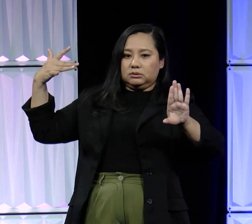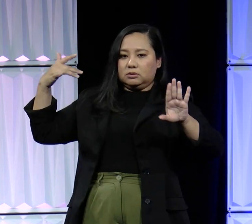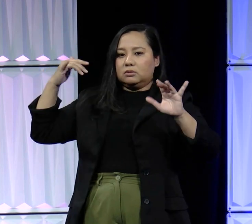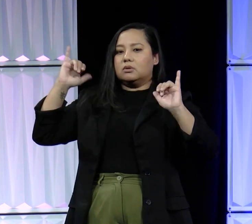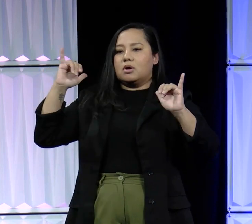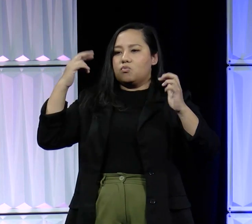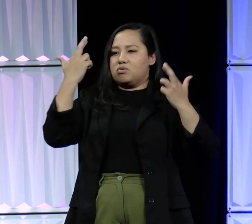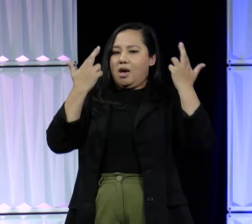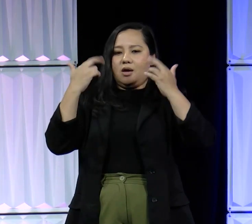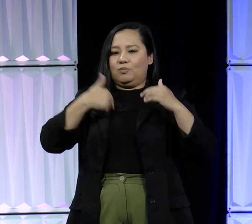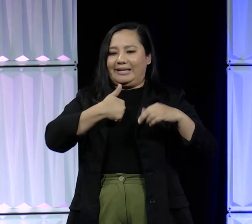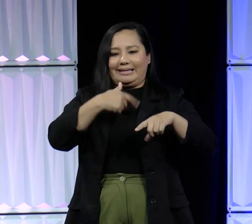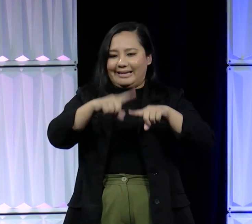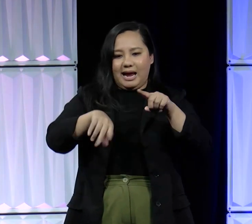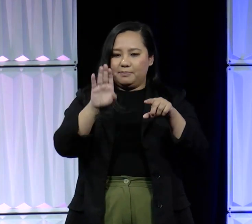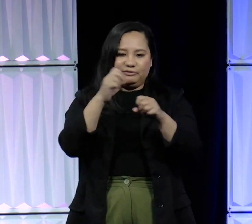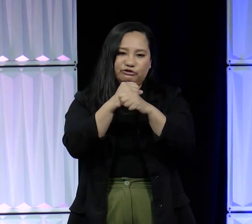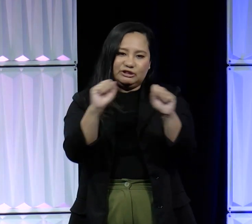exists.